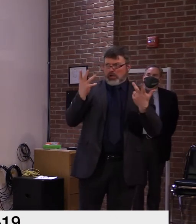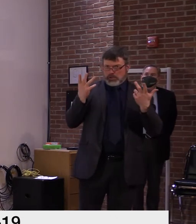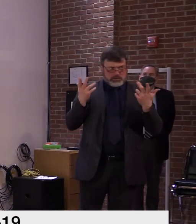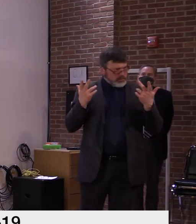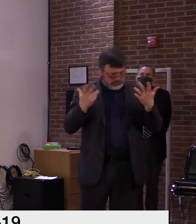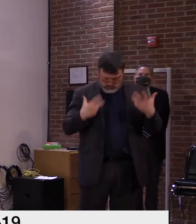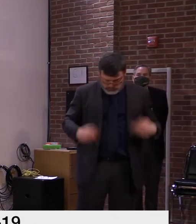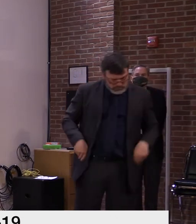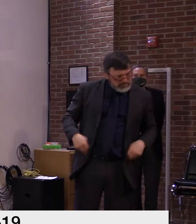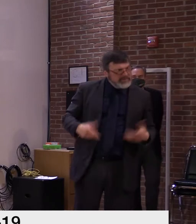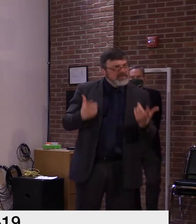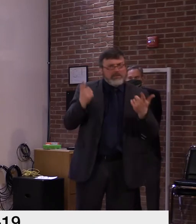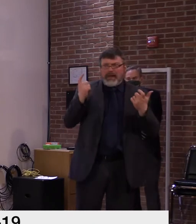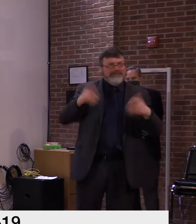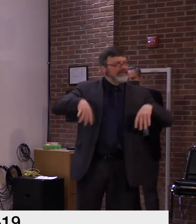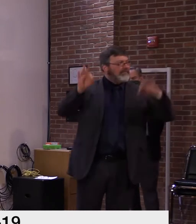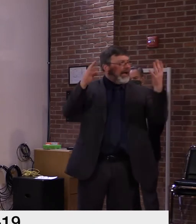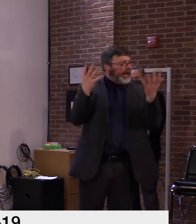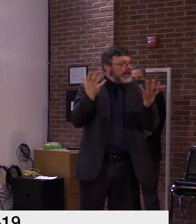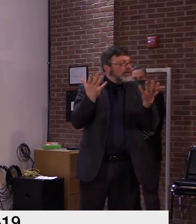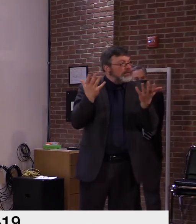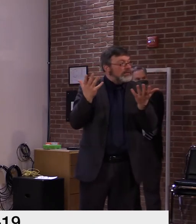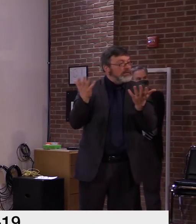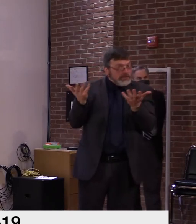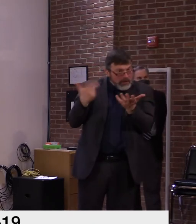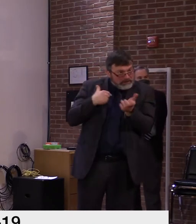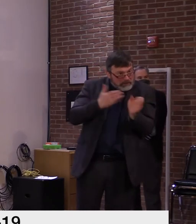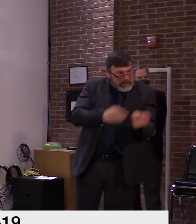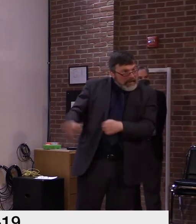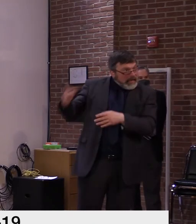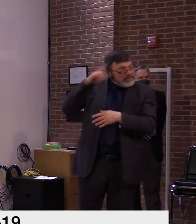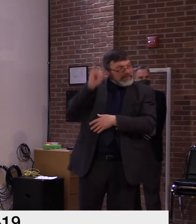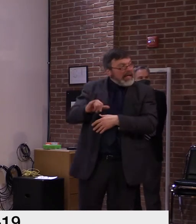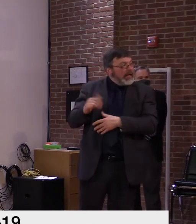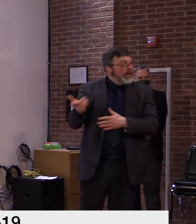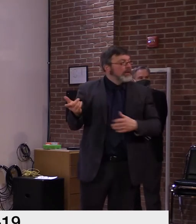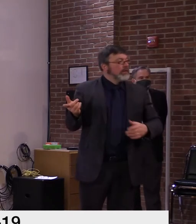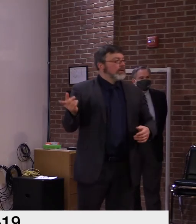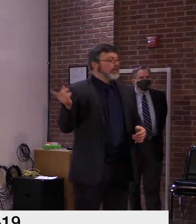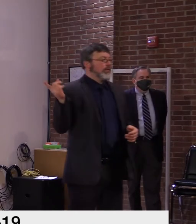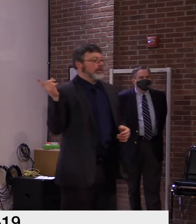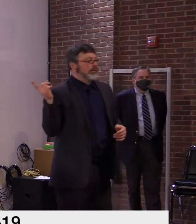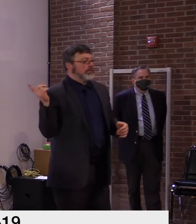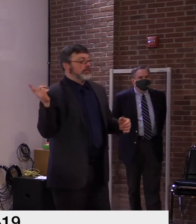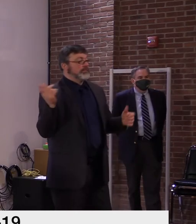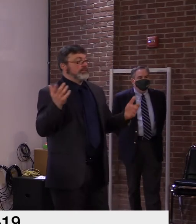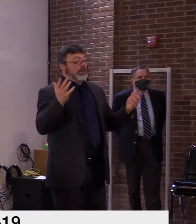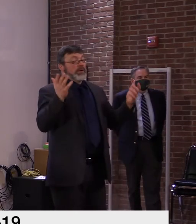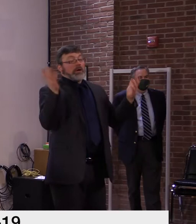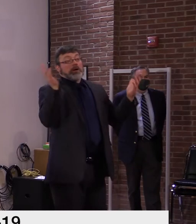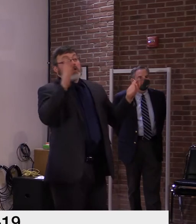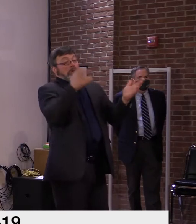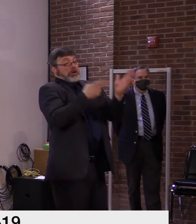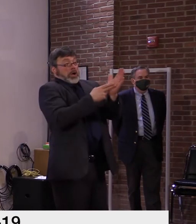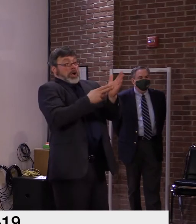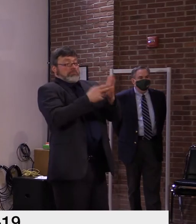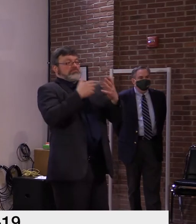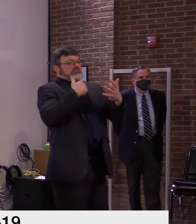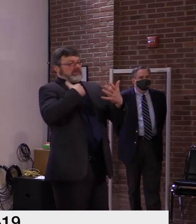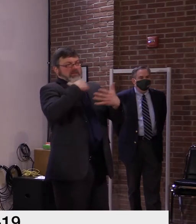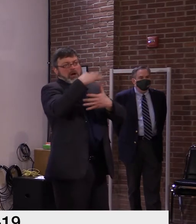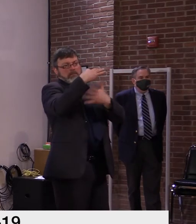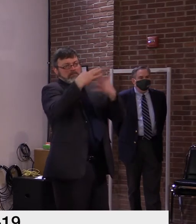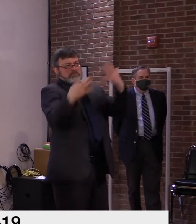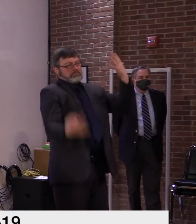of ways to accomplish what we need to accomplish. But again, it's going to take leadership in the legislature by